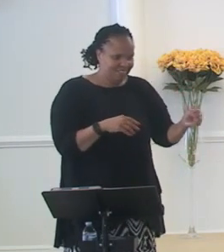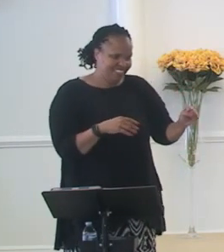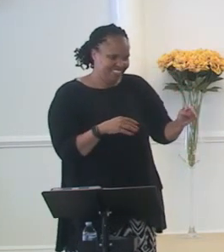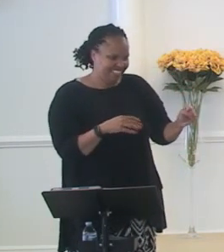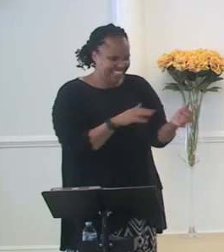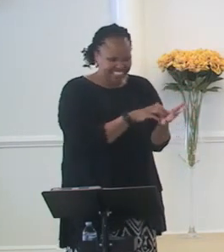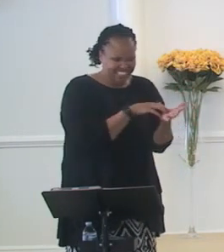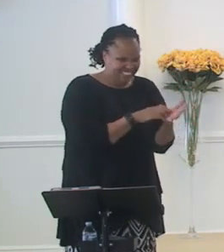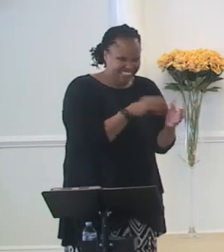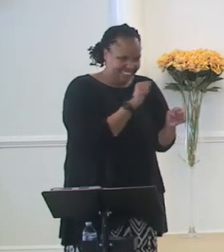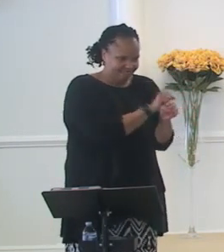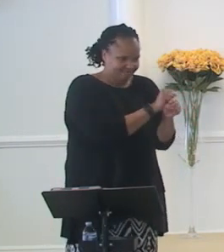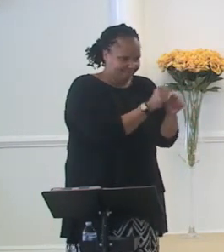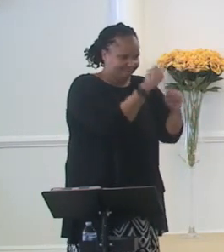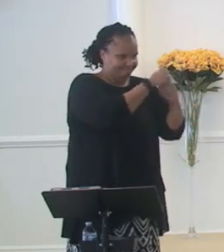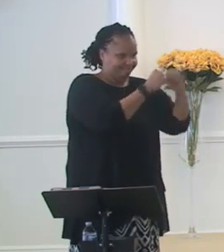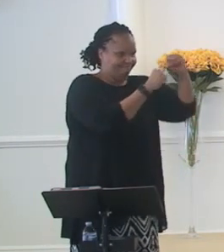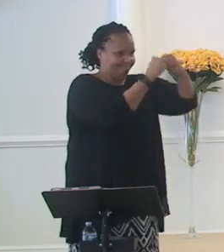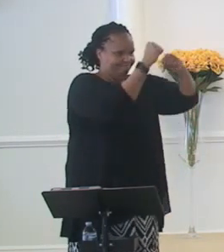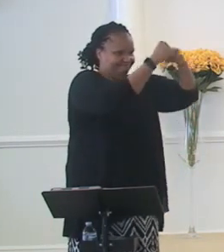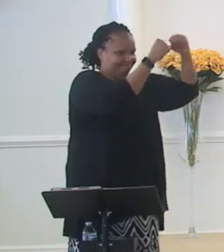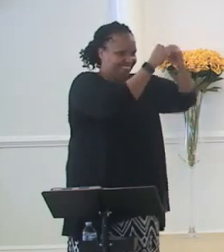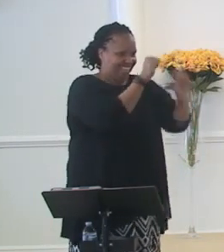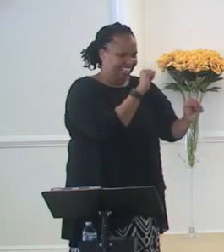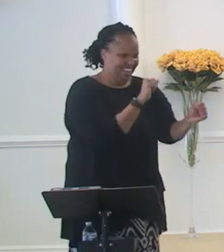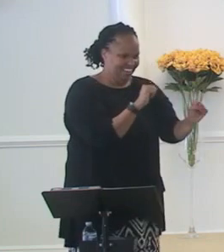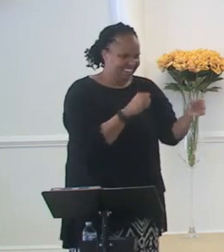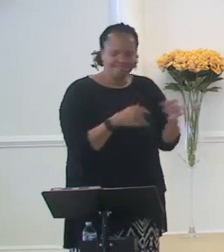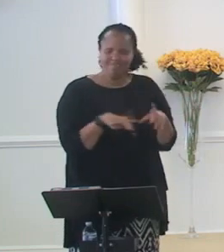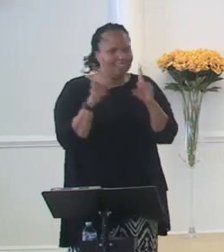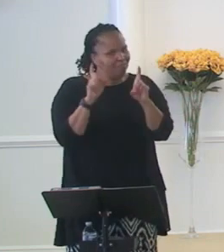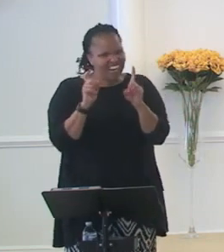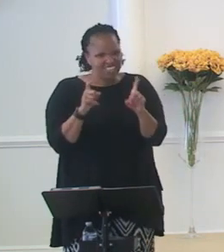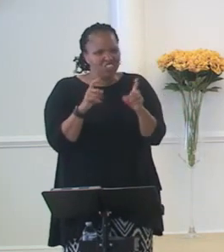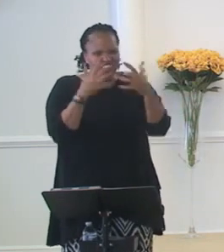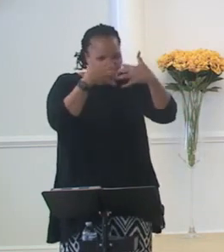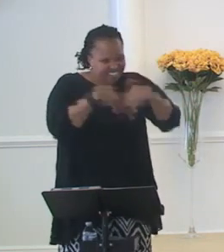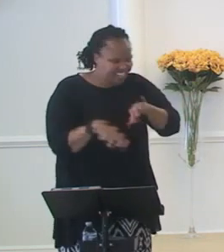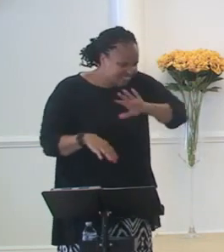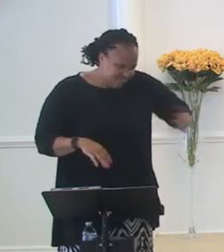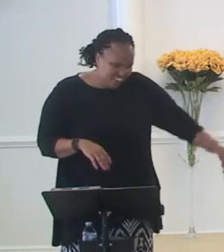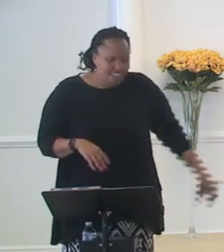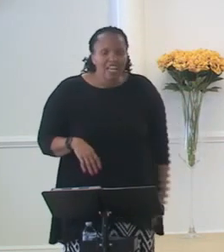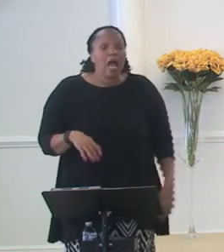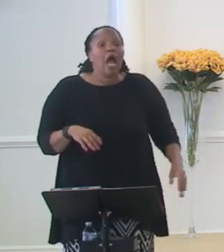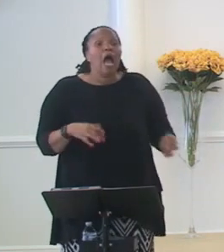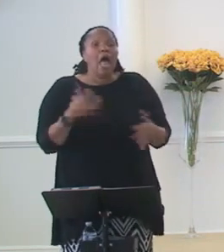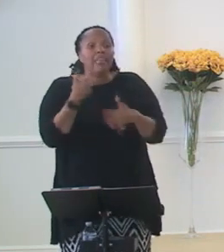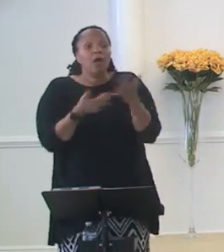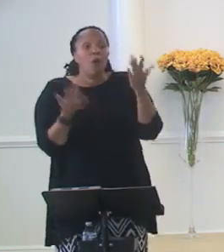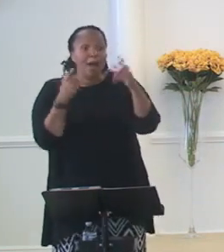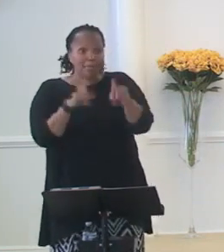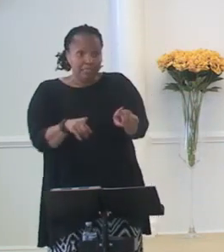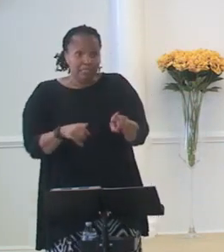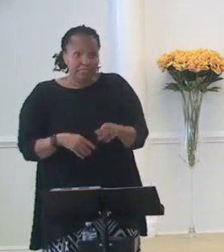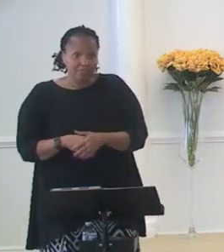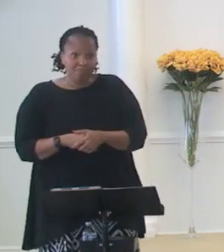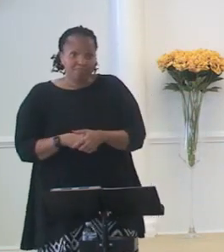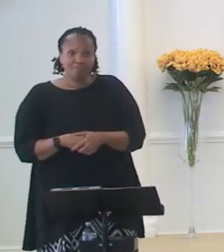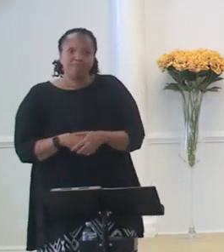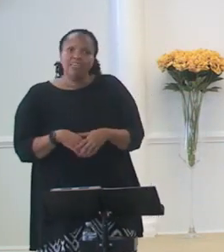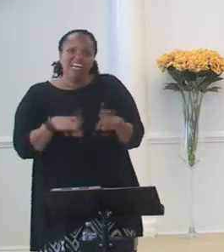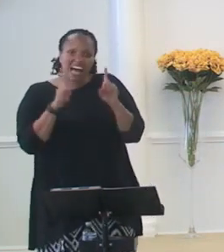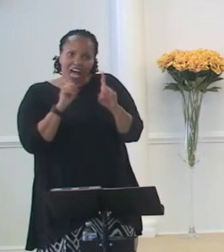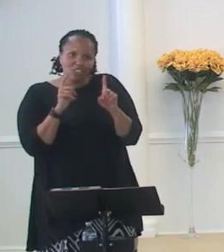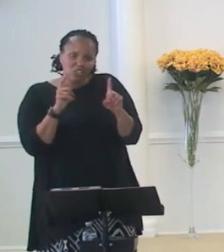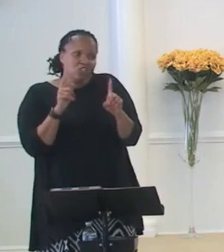I continue now to build up those things that should have come down. And then what happens is it should